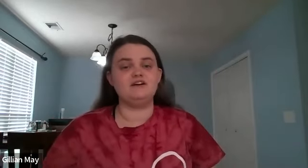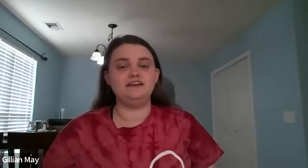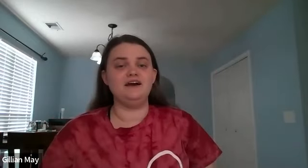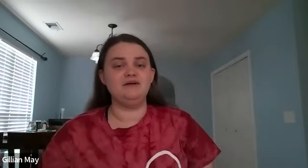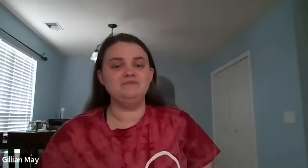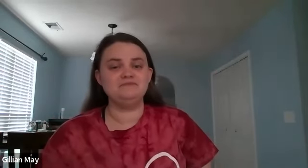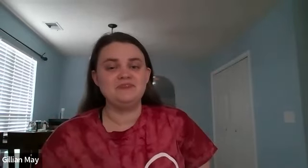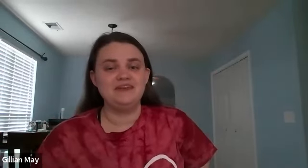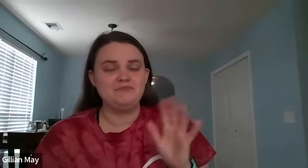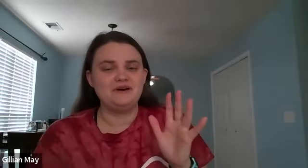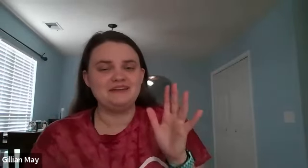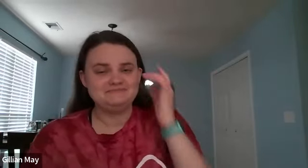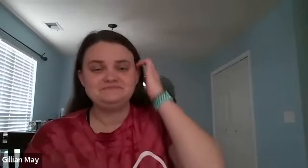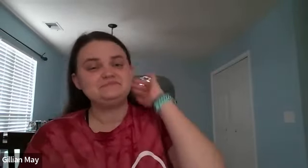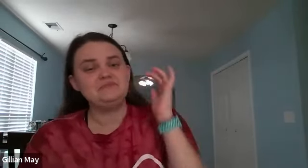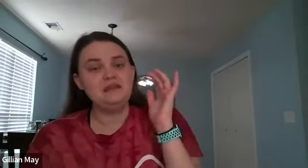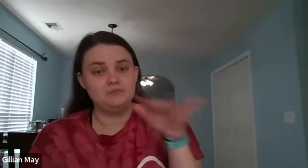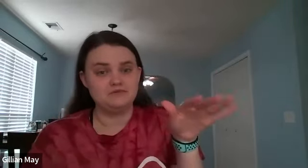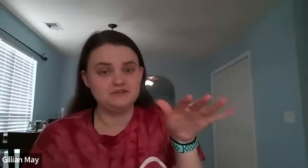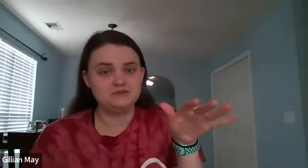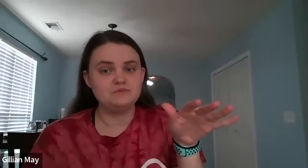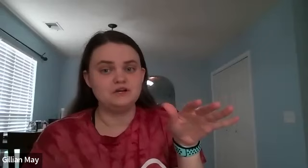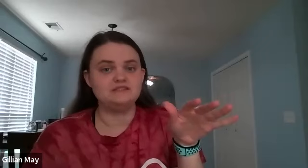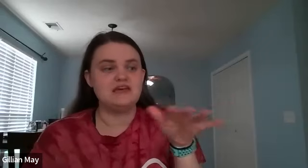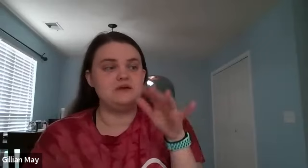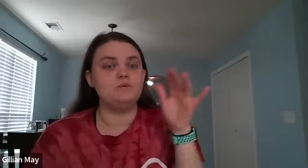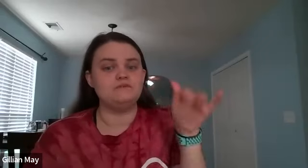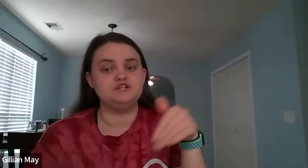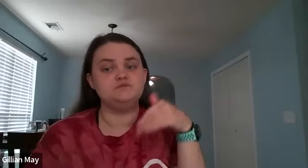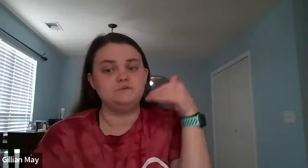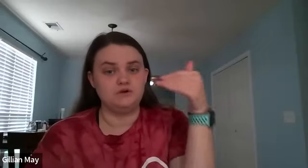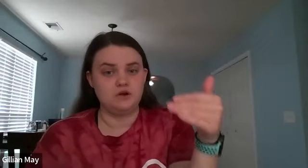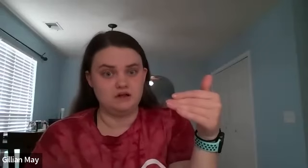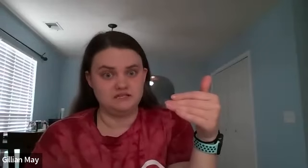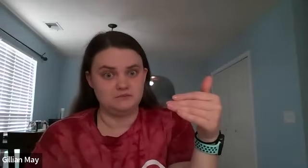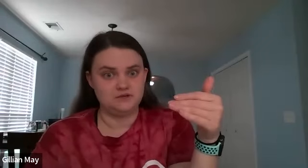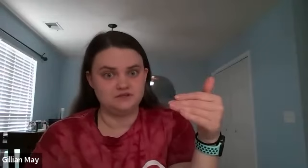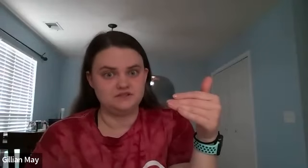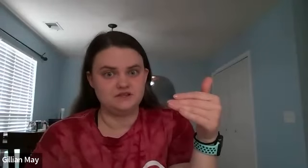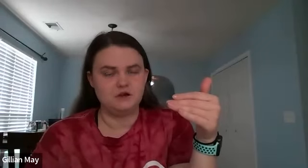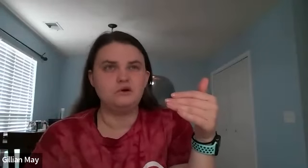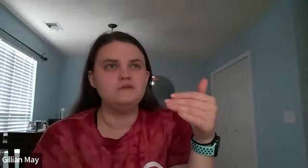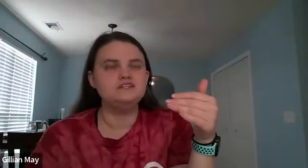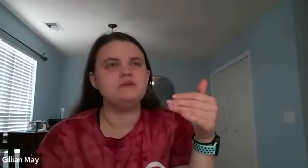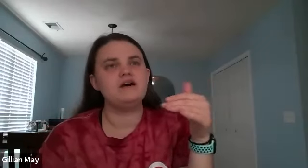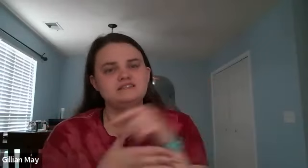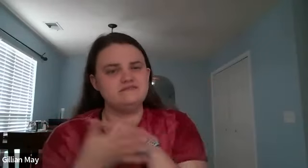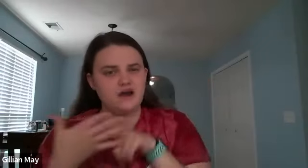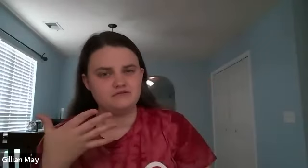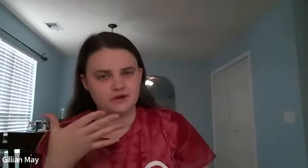talking. But I'm gonna finger spell some words, and then when we're finished, we will go on to numbers. So we'll only do about, I'd say, 5